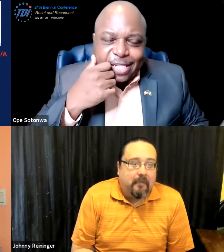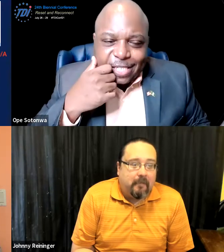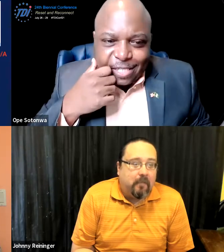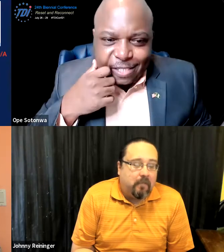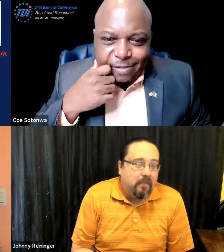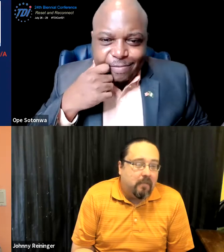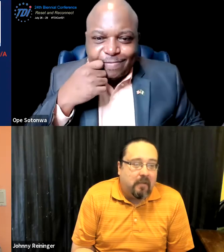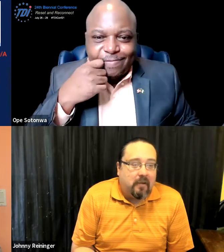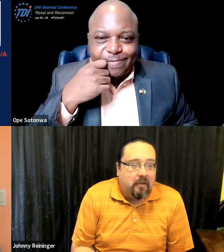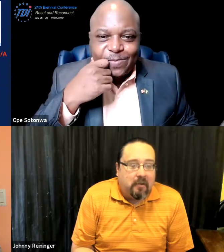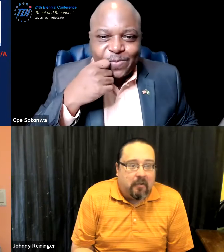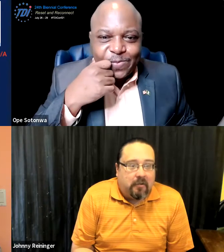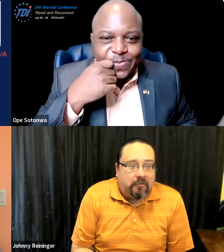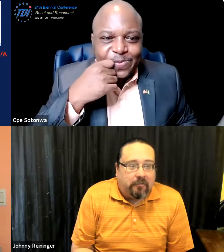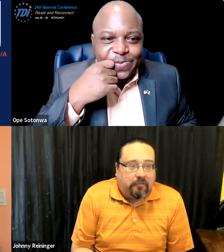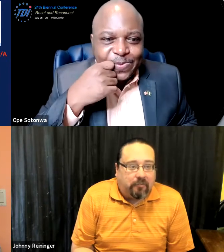you think about that?